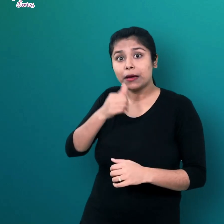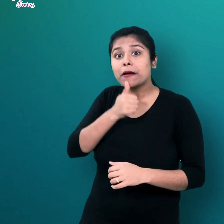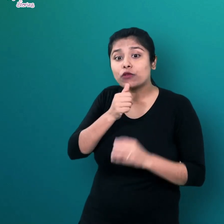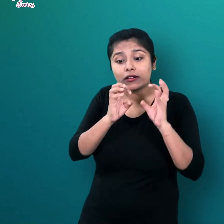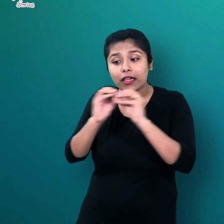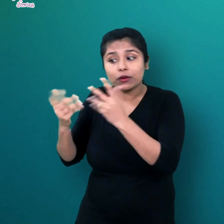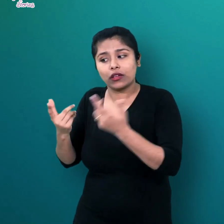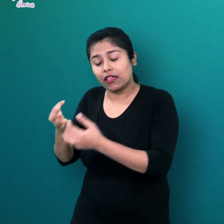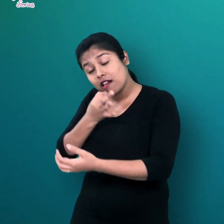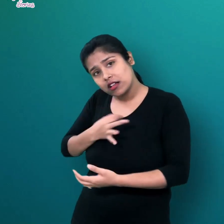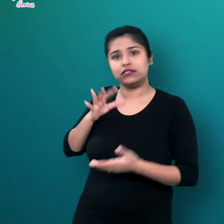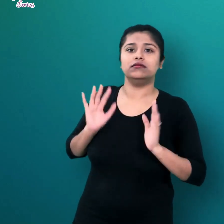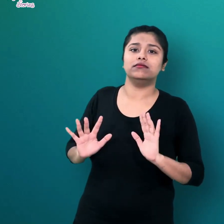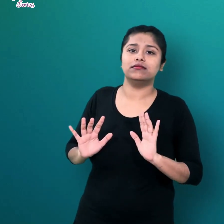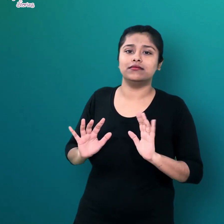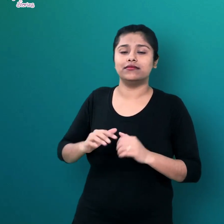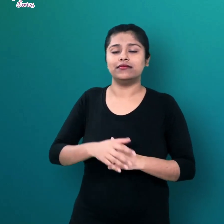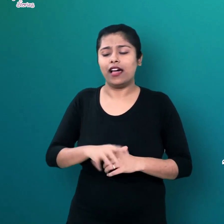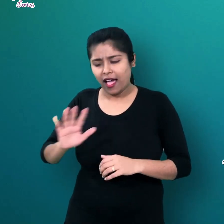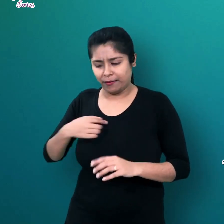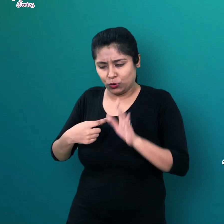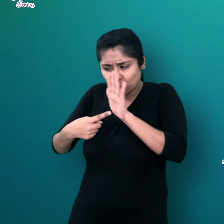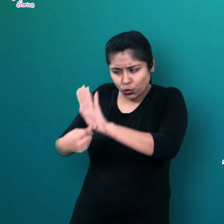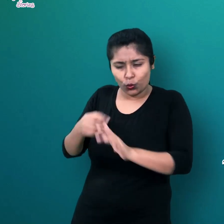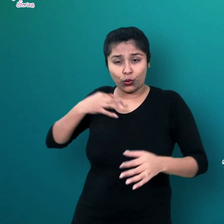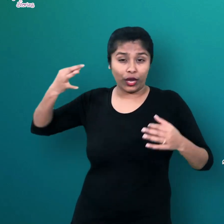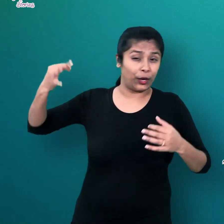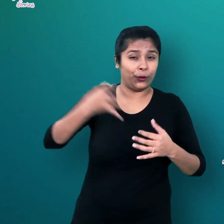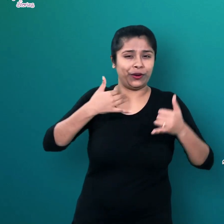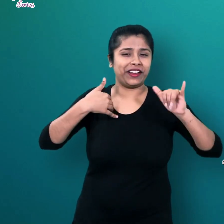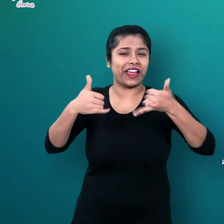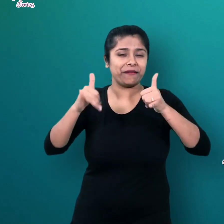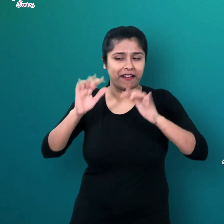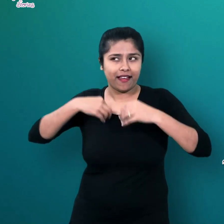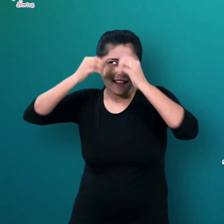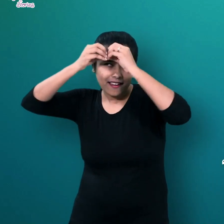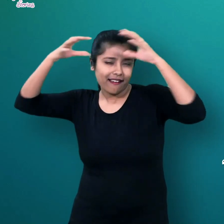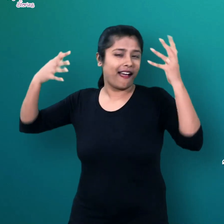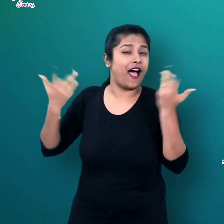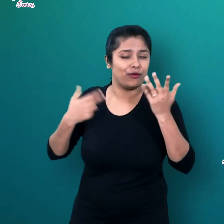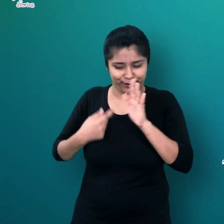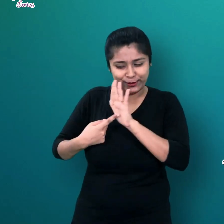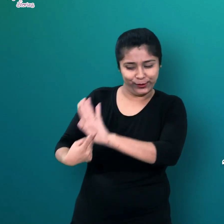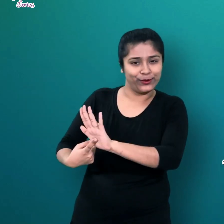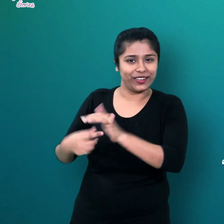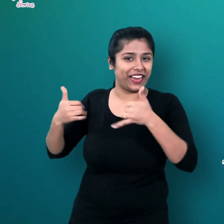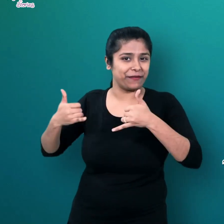said, typing in her password. Let me show you a new game. Guess the password.